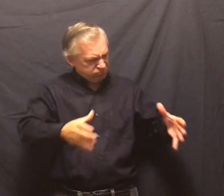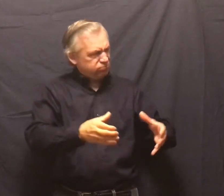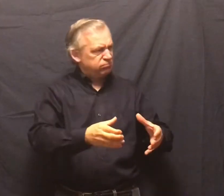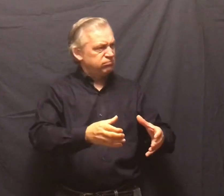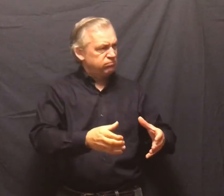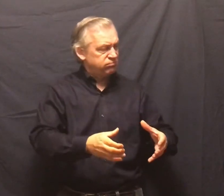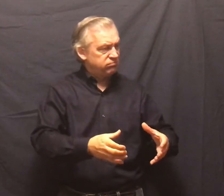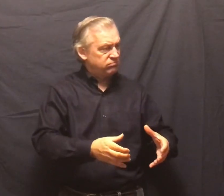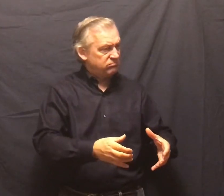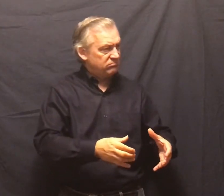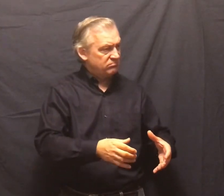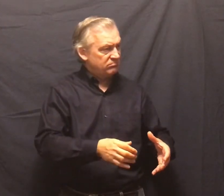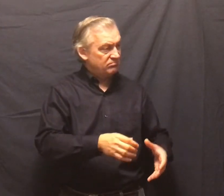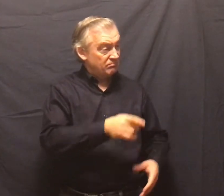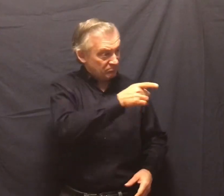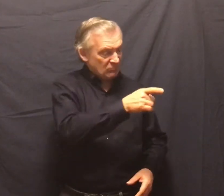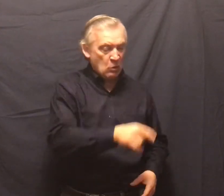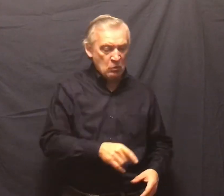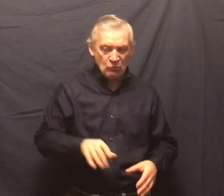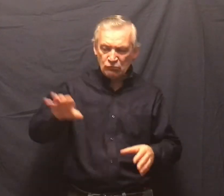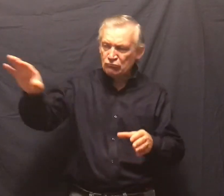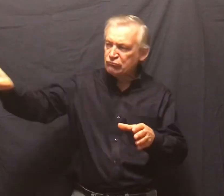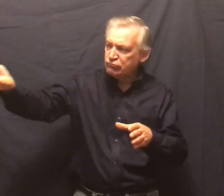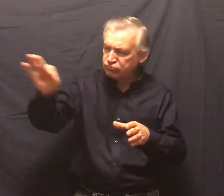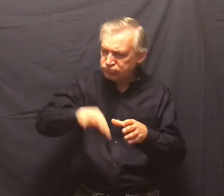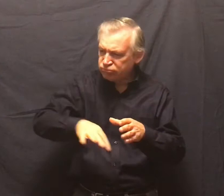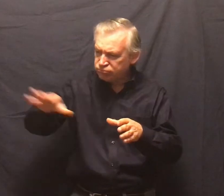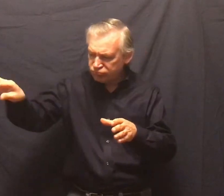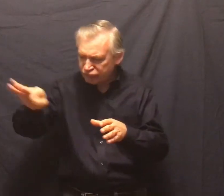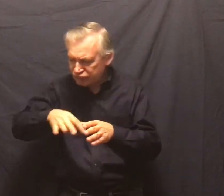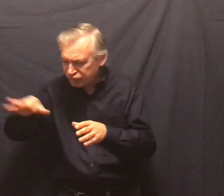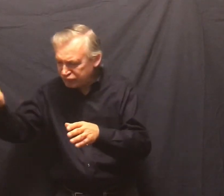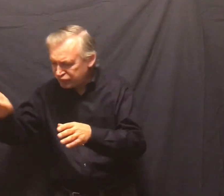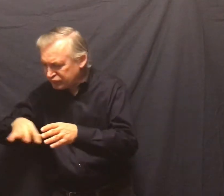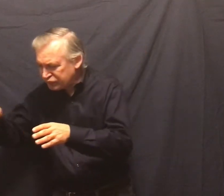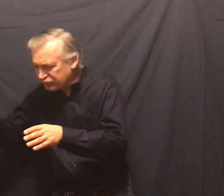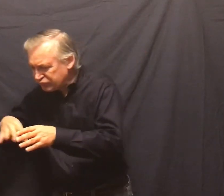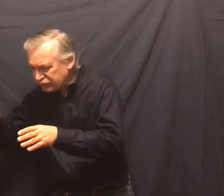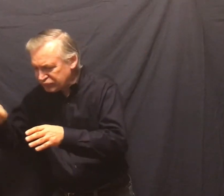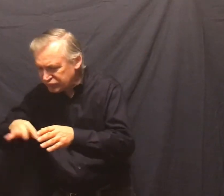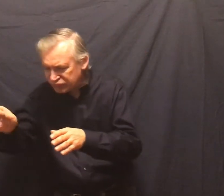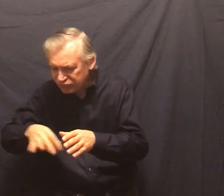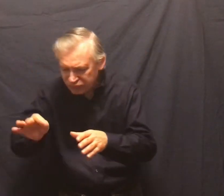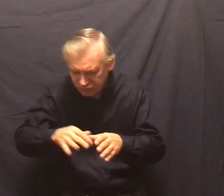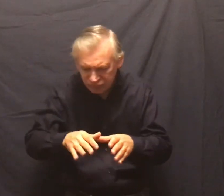You fill up the sack and bring it in and put it in the rabbit cages.